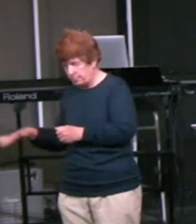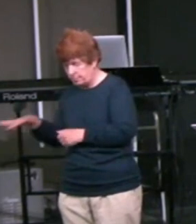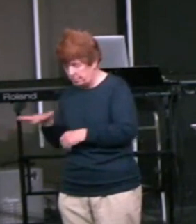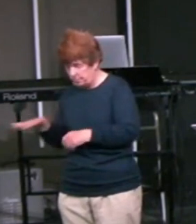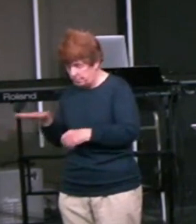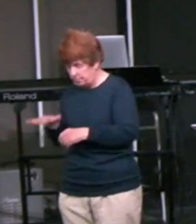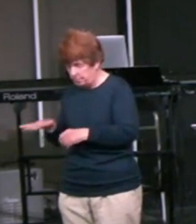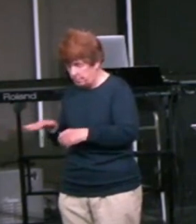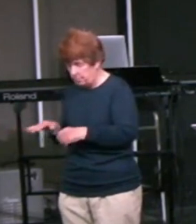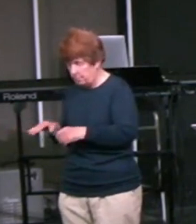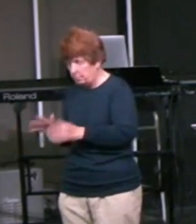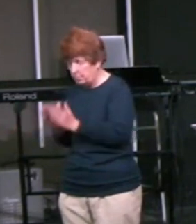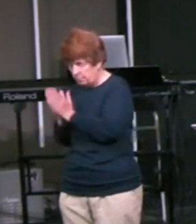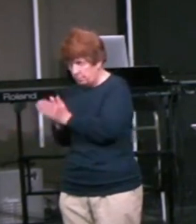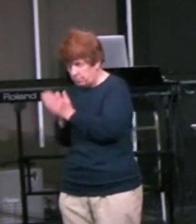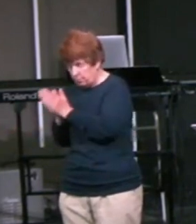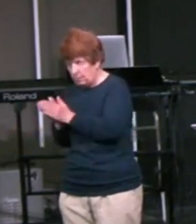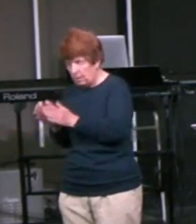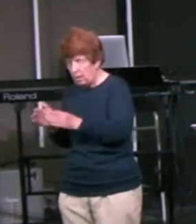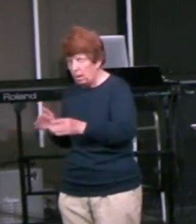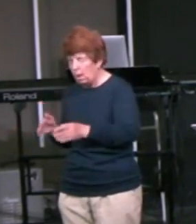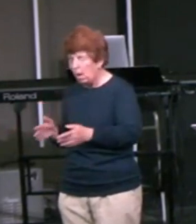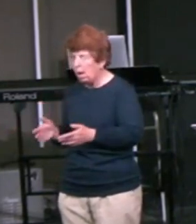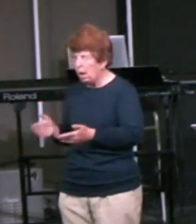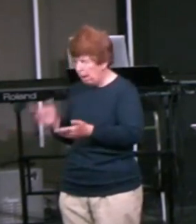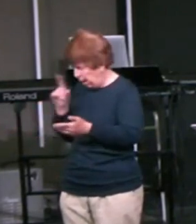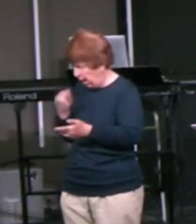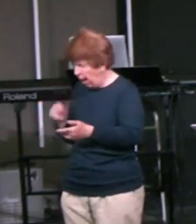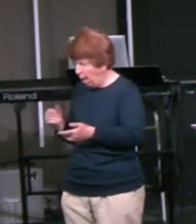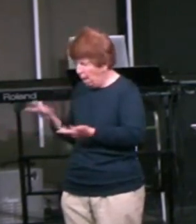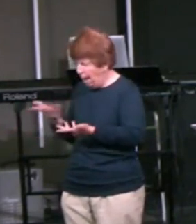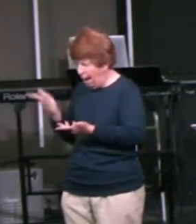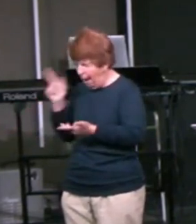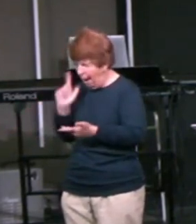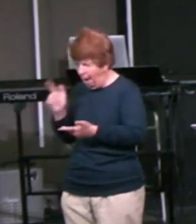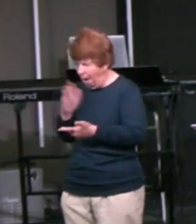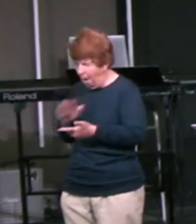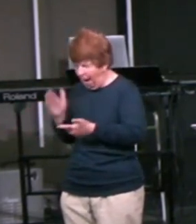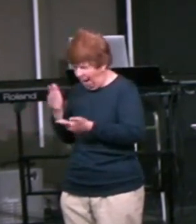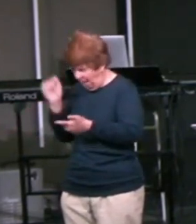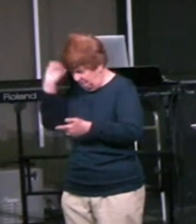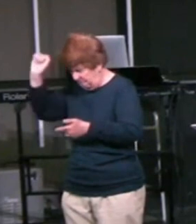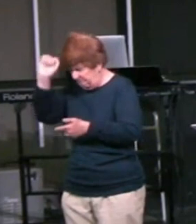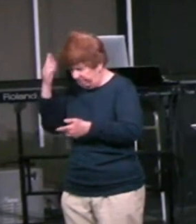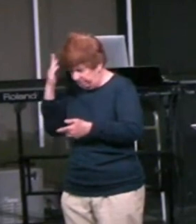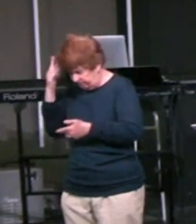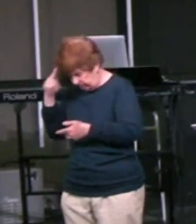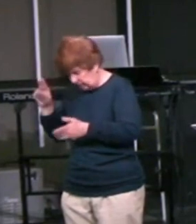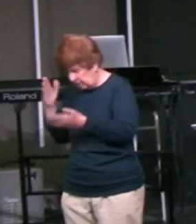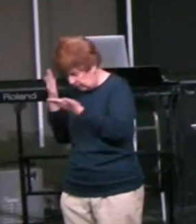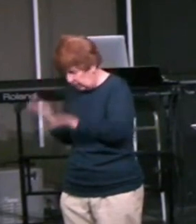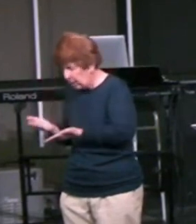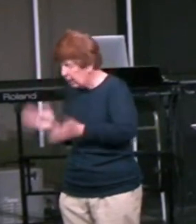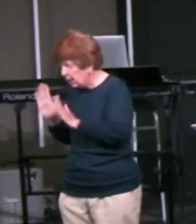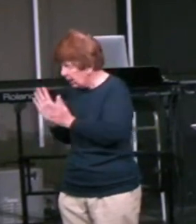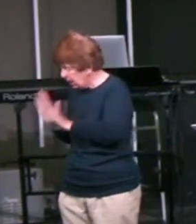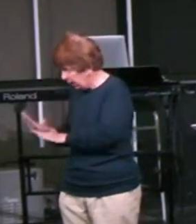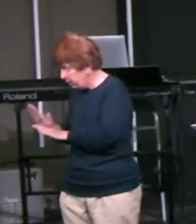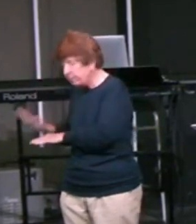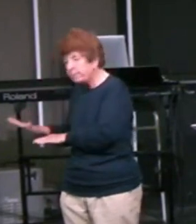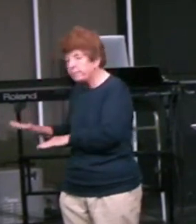designated place of worship, the place the Lord your God chooses for his name to be honoured, and eat it there in his